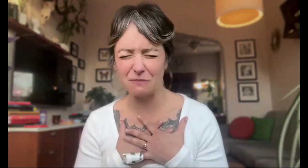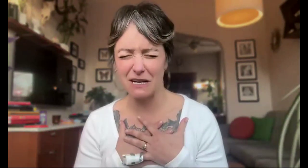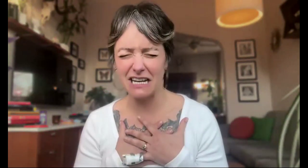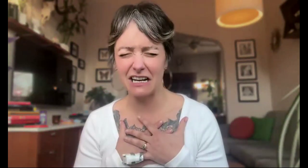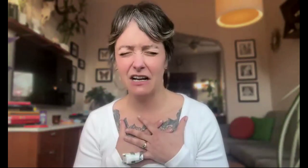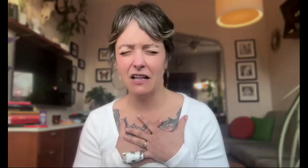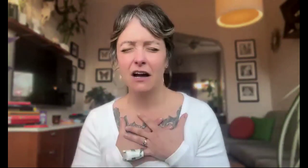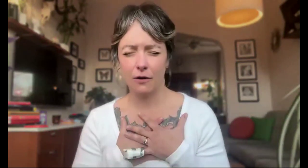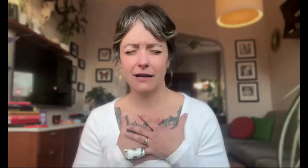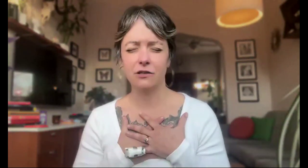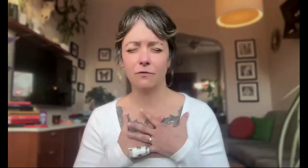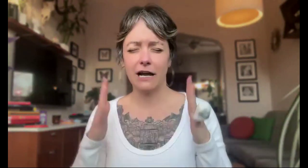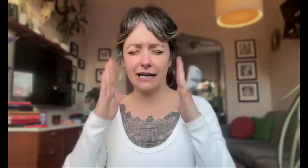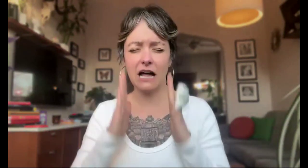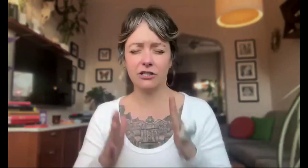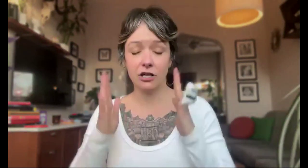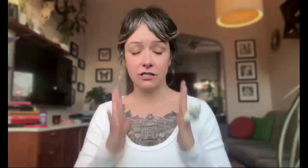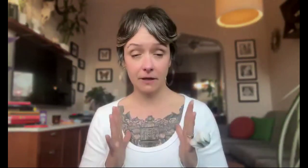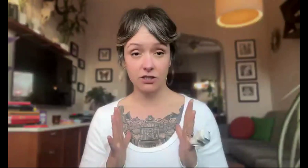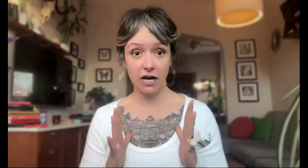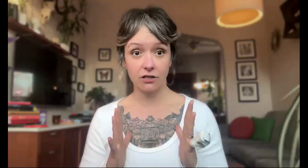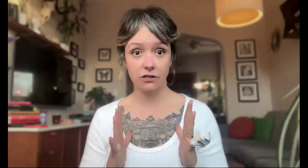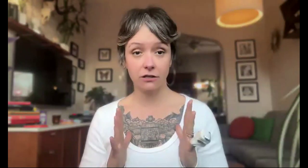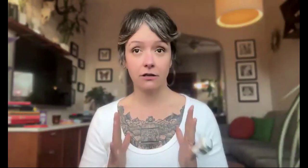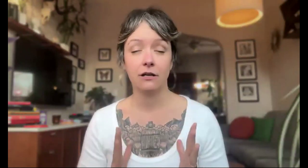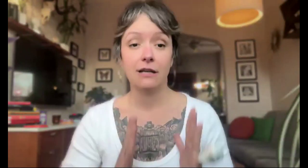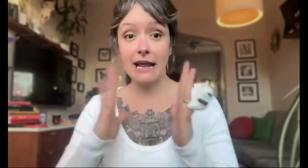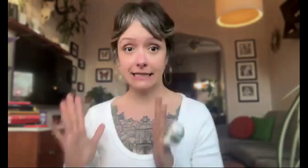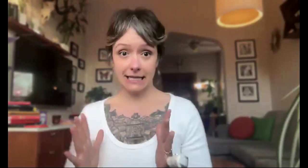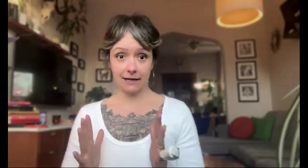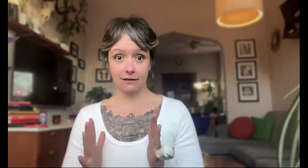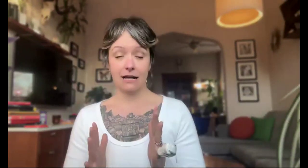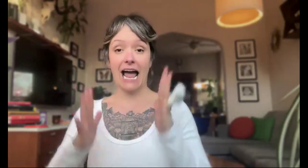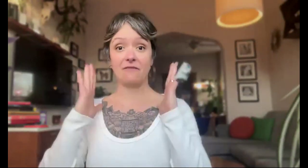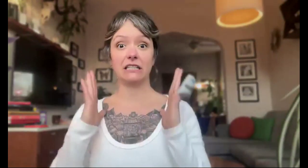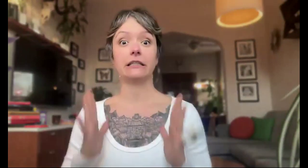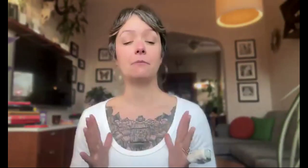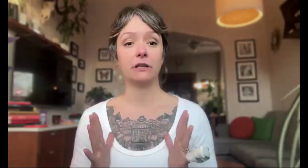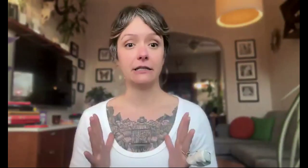is beating. Okay, so acknowledge something's changed. Next thing, I have to label